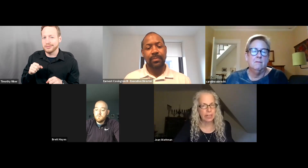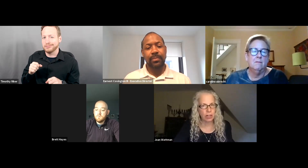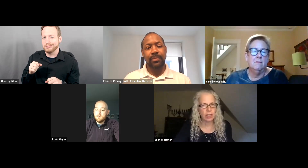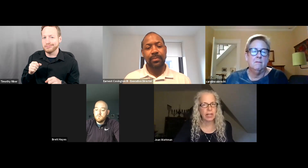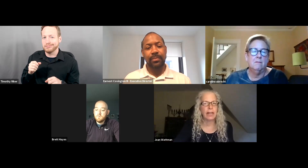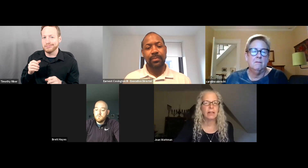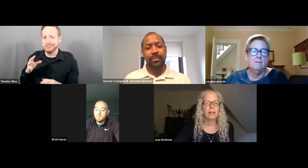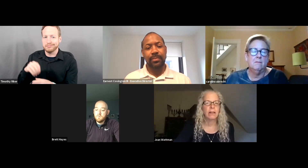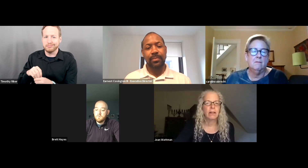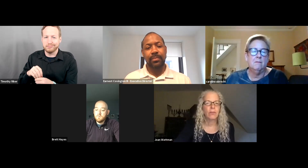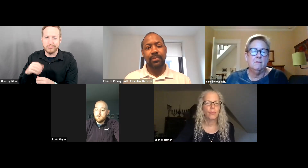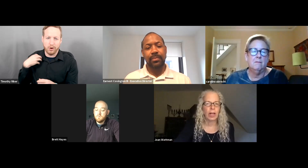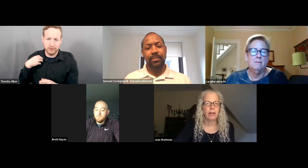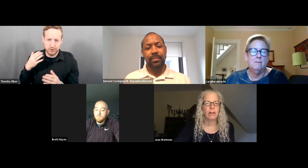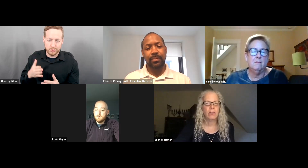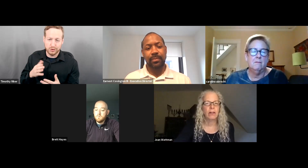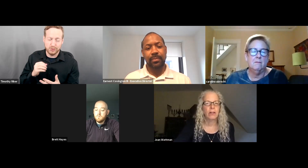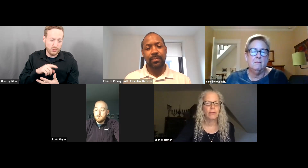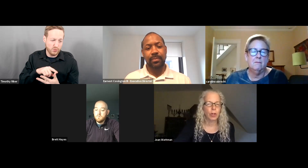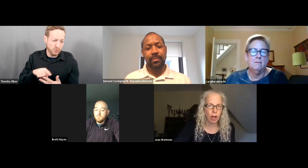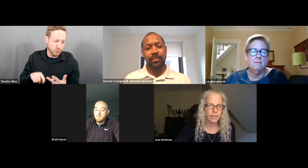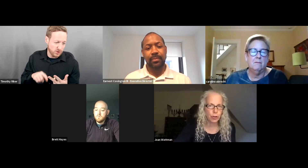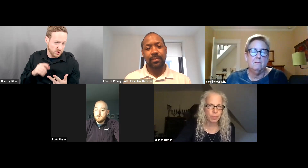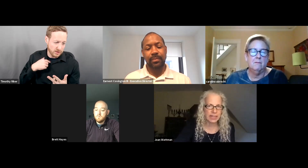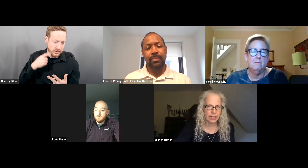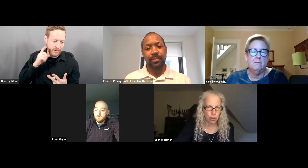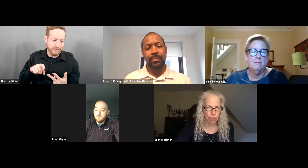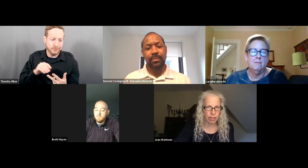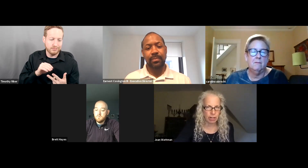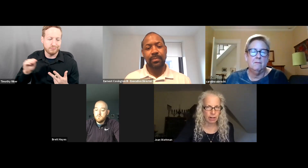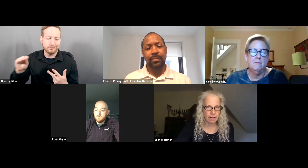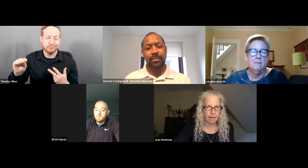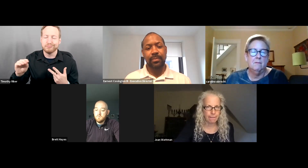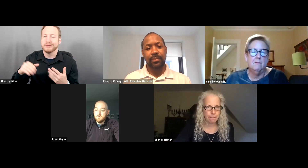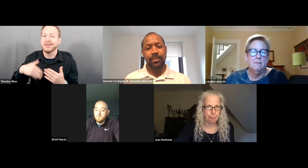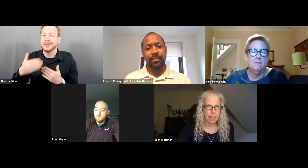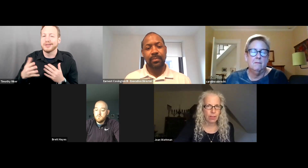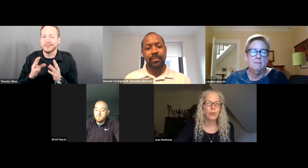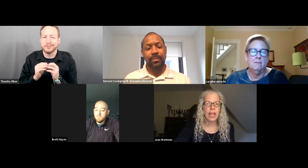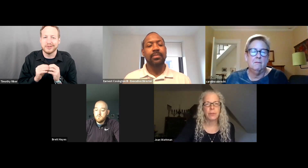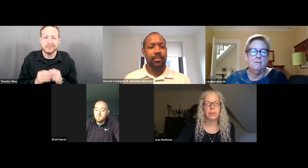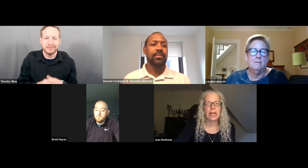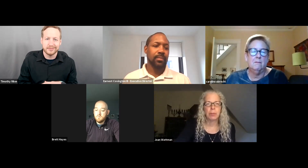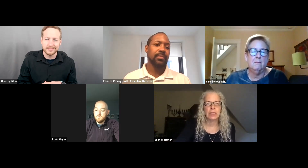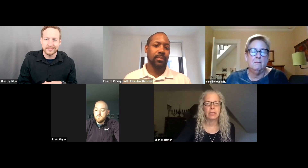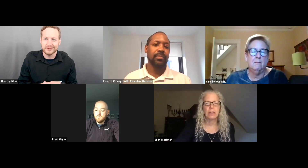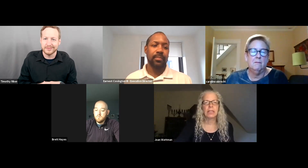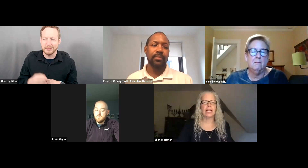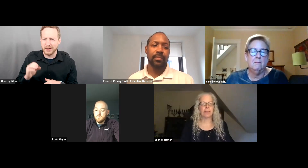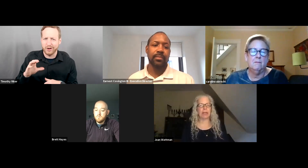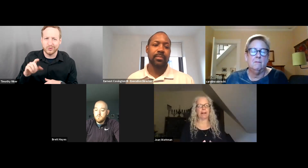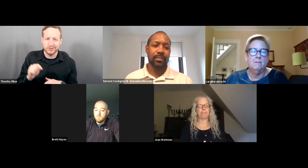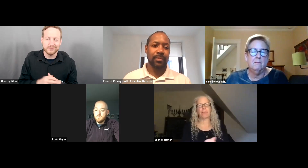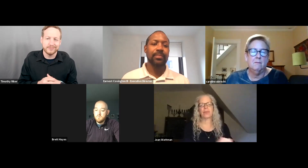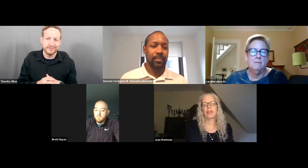a year can run for an officer position. Those have to be tabled to the